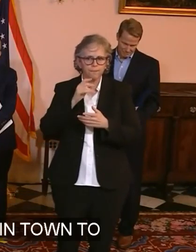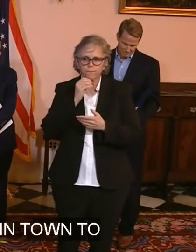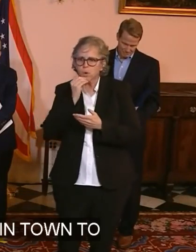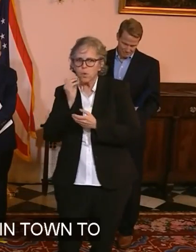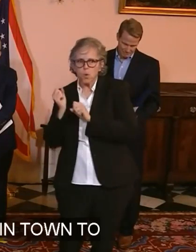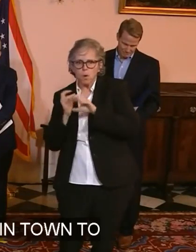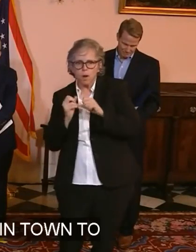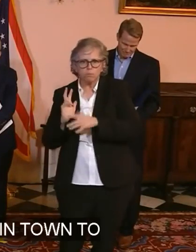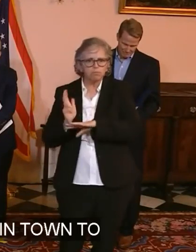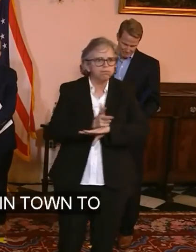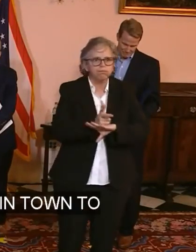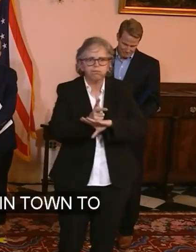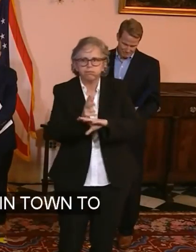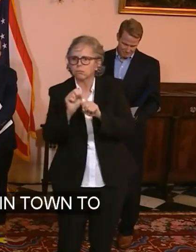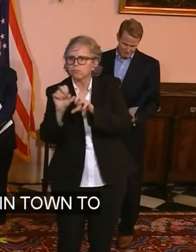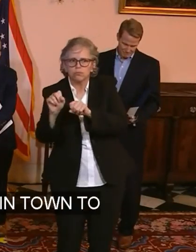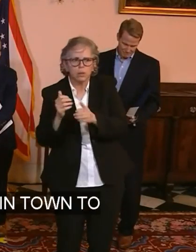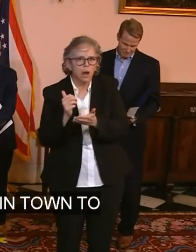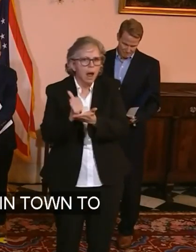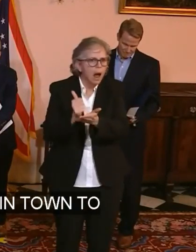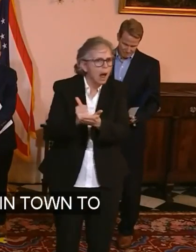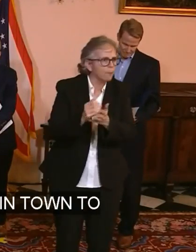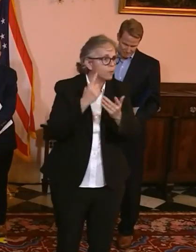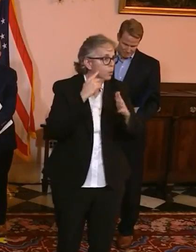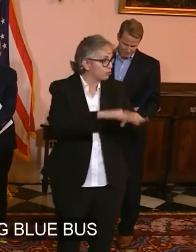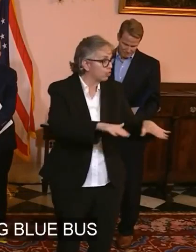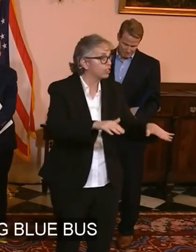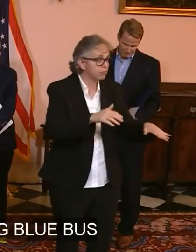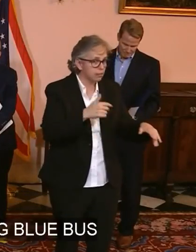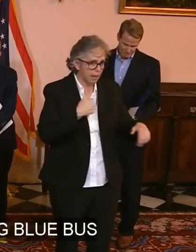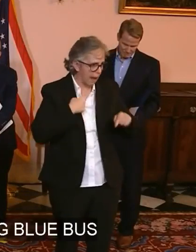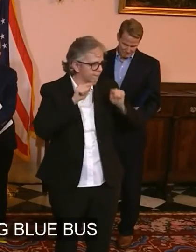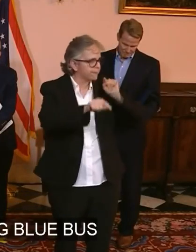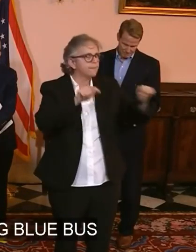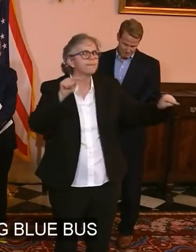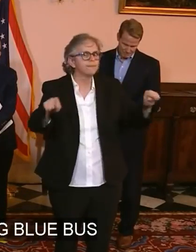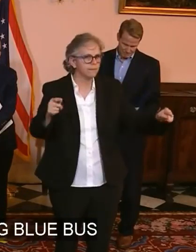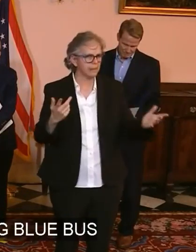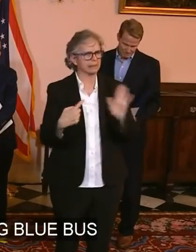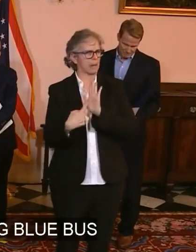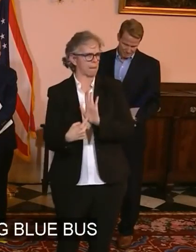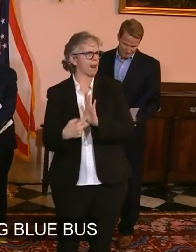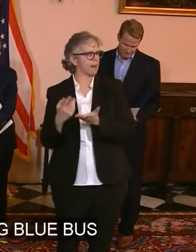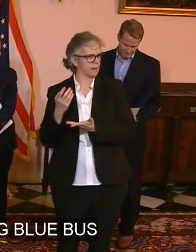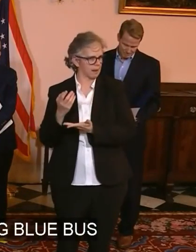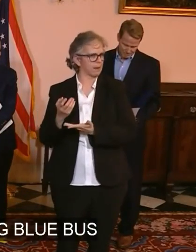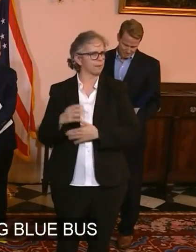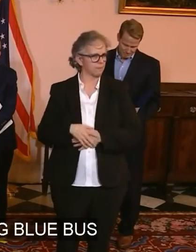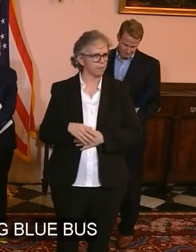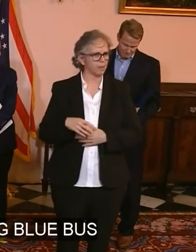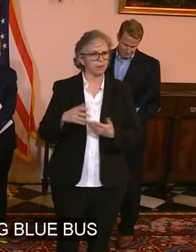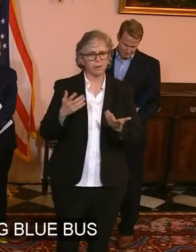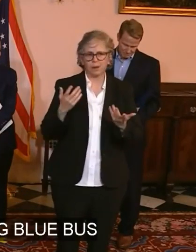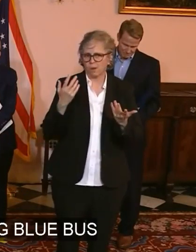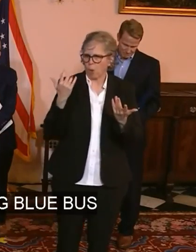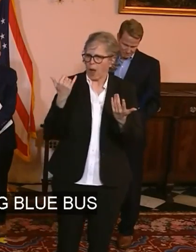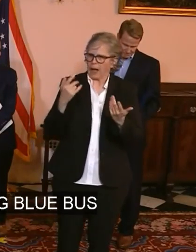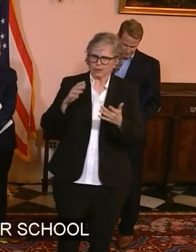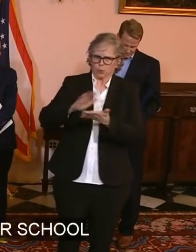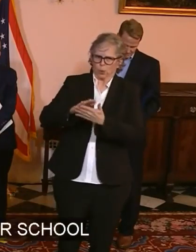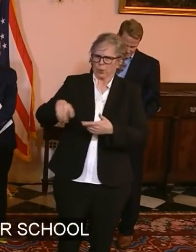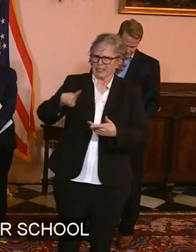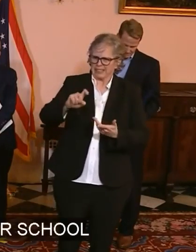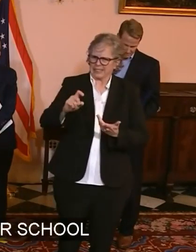Blue Bus out now, and they're using that to get food to the kids for their school meals. In